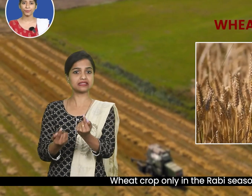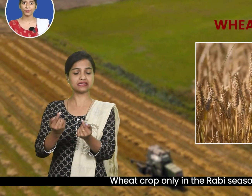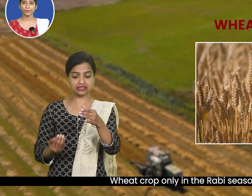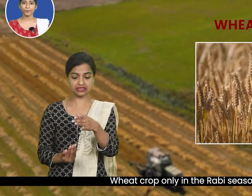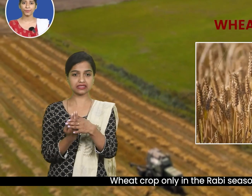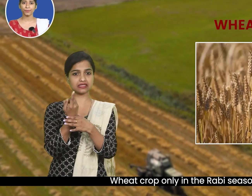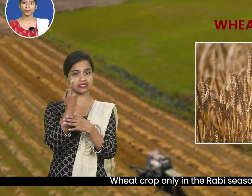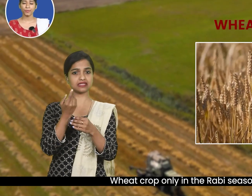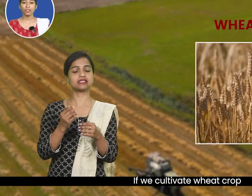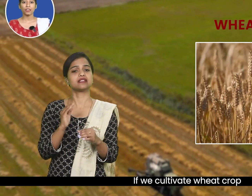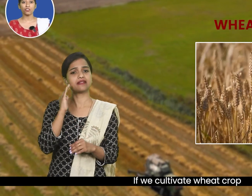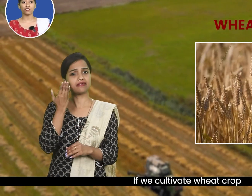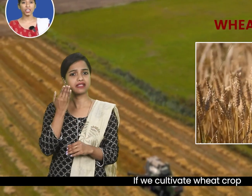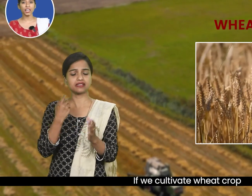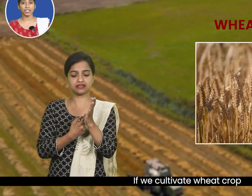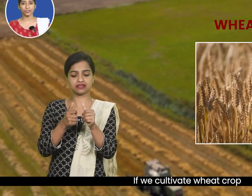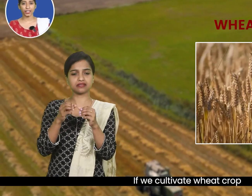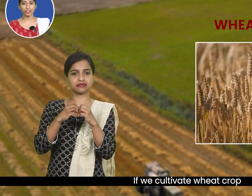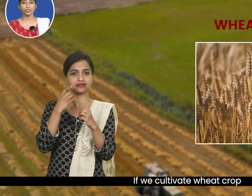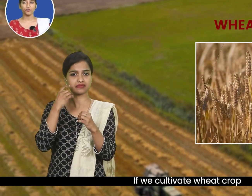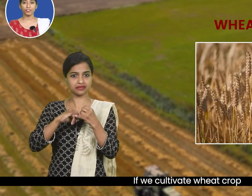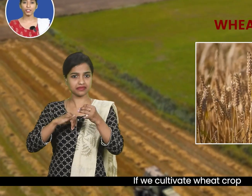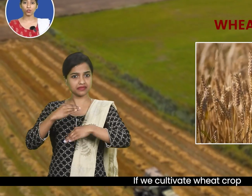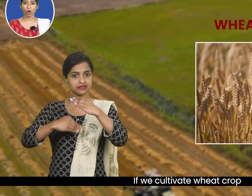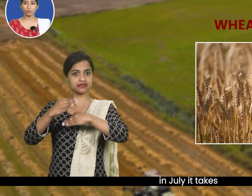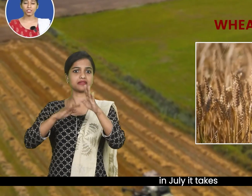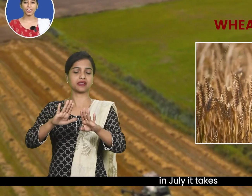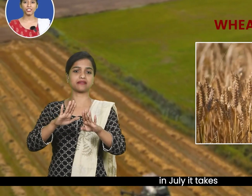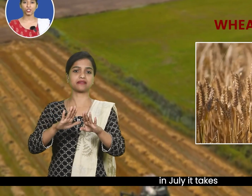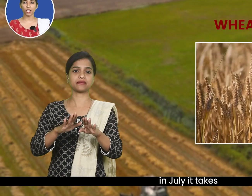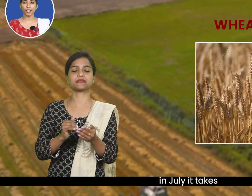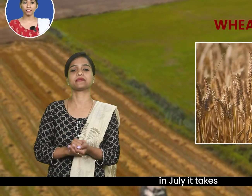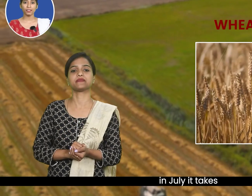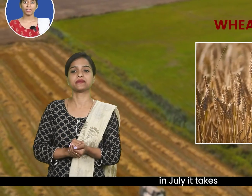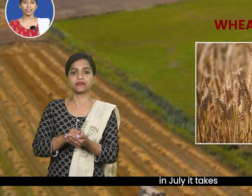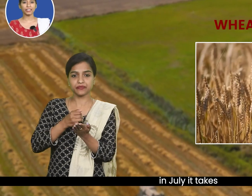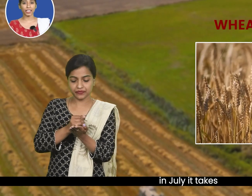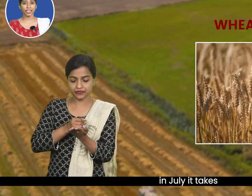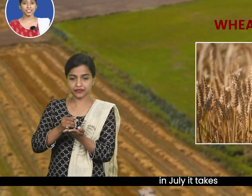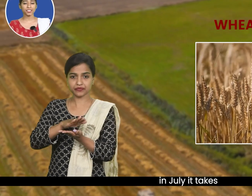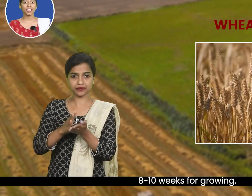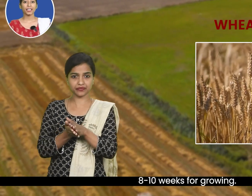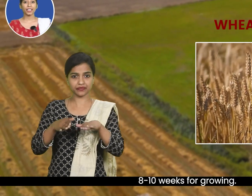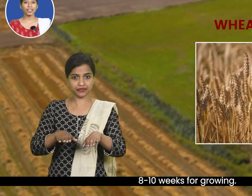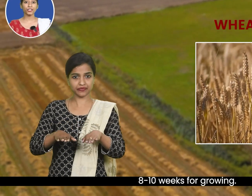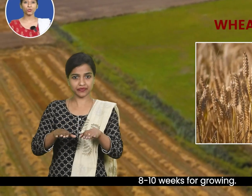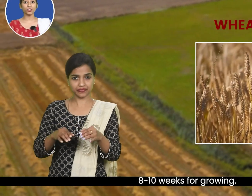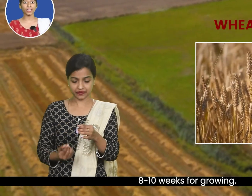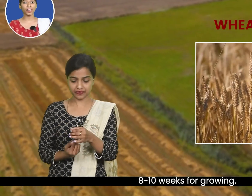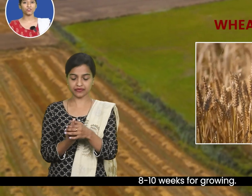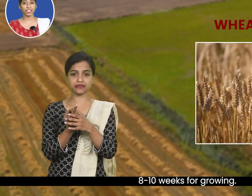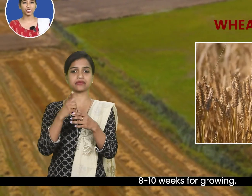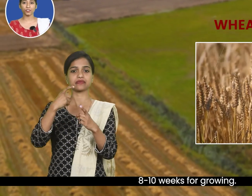season? If we cultivate wheat crops in July, it takes 8